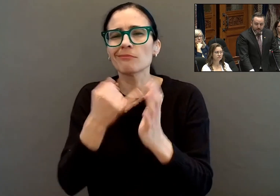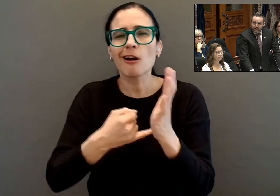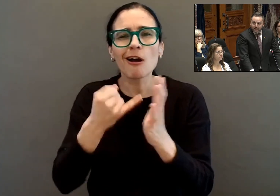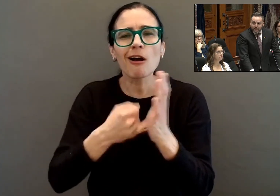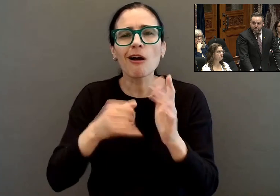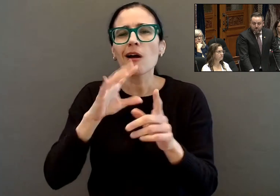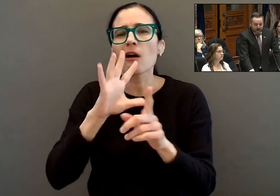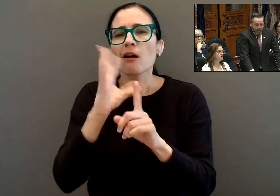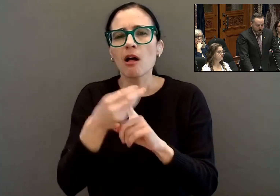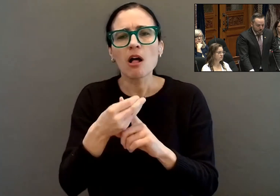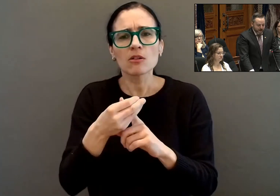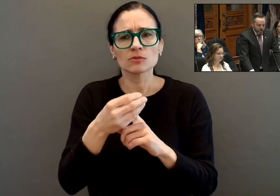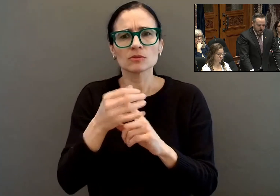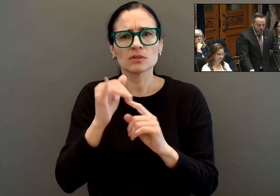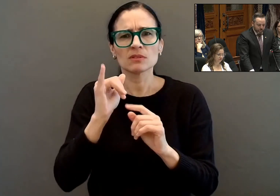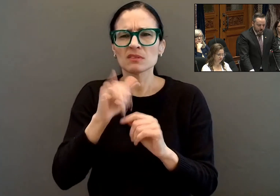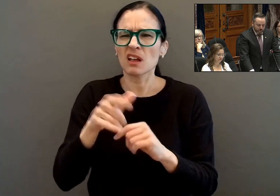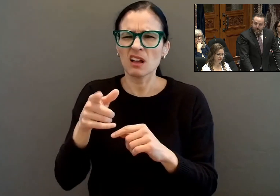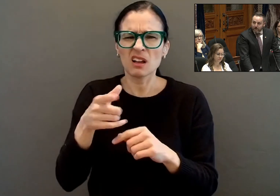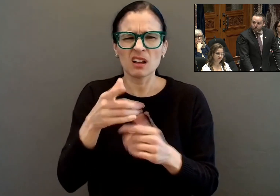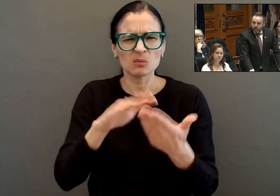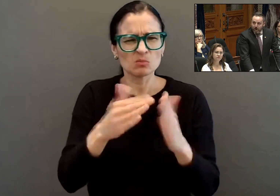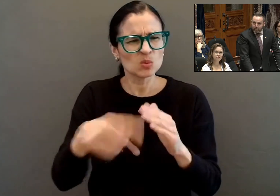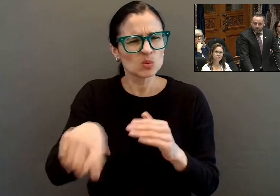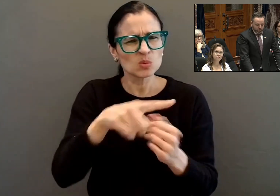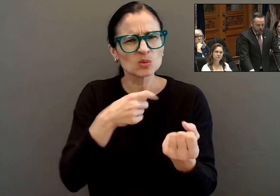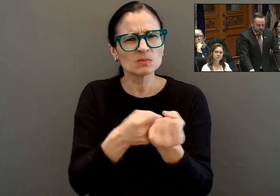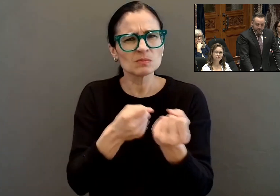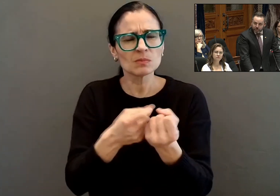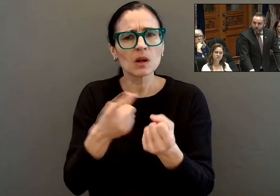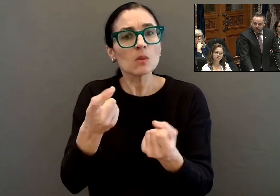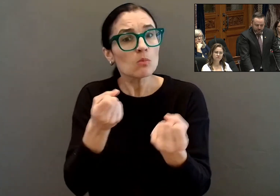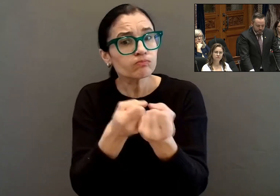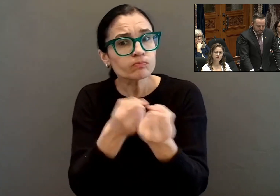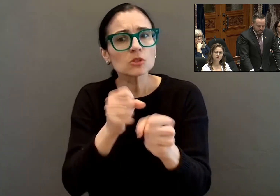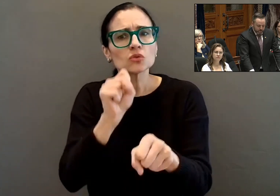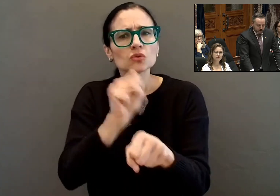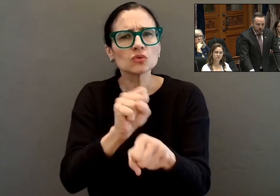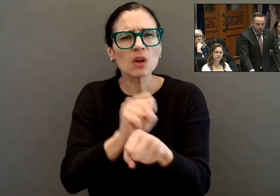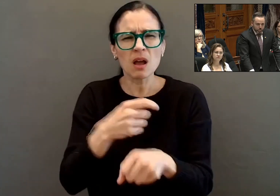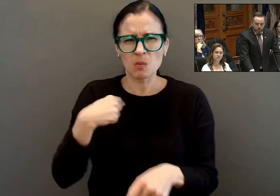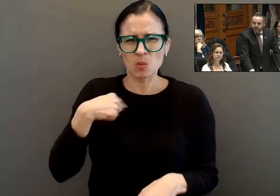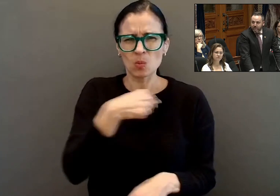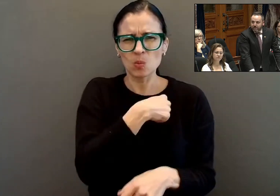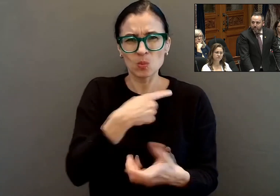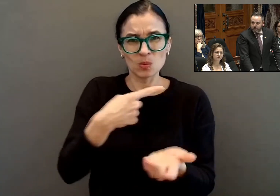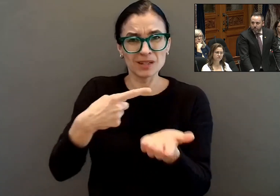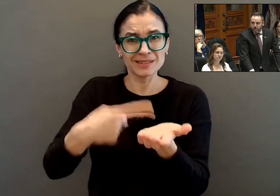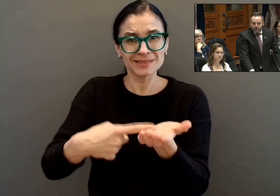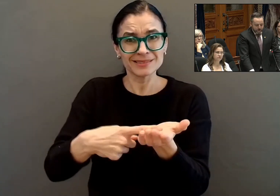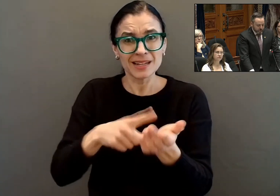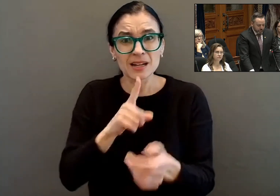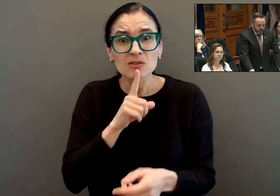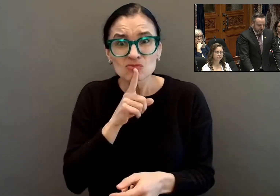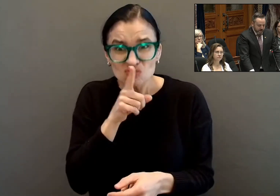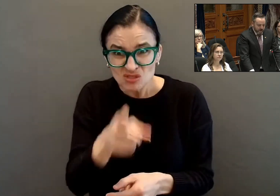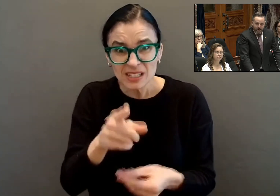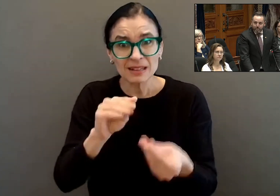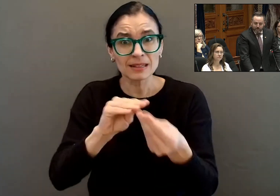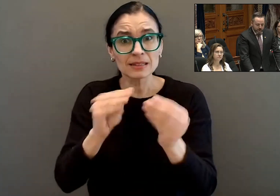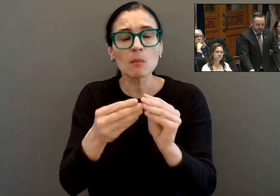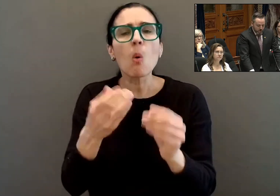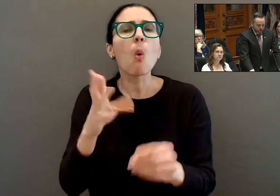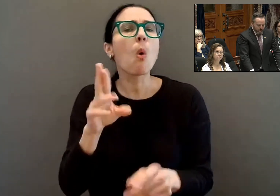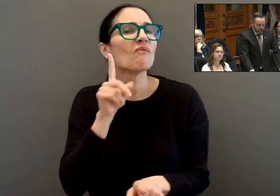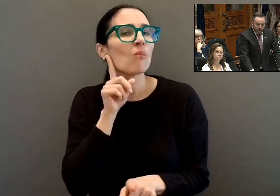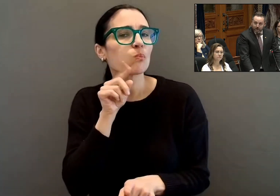jobs. Now, I don't know if we were debating real numbers or a fudged budget. So, which is it? Would the minister please stand up